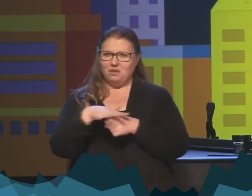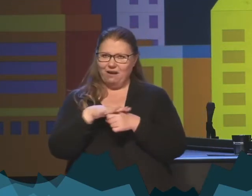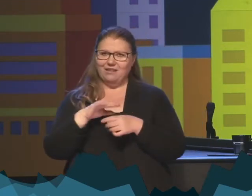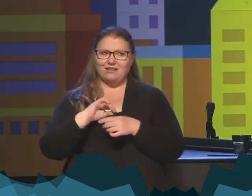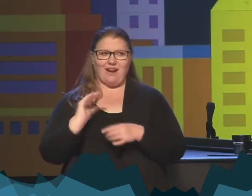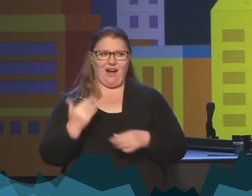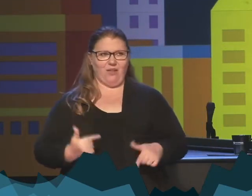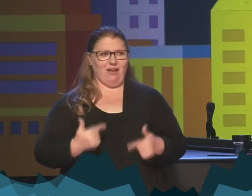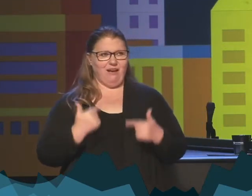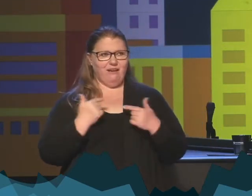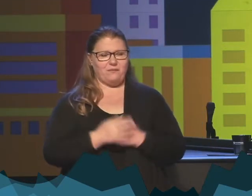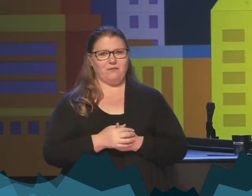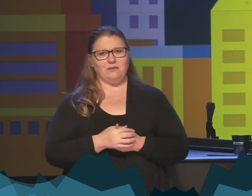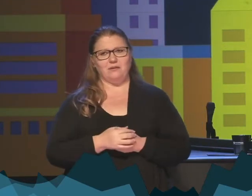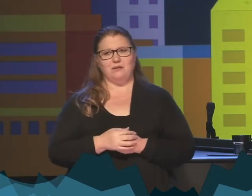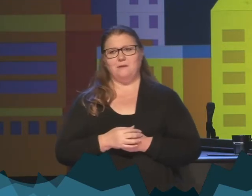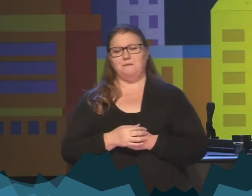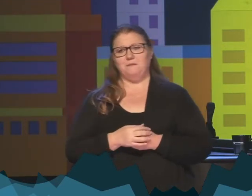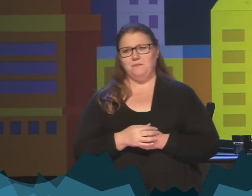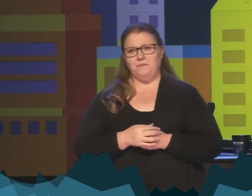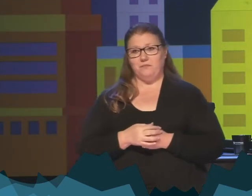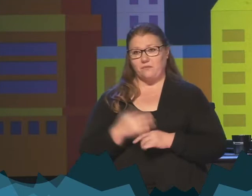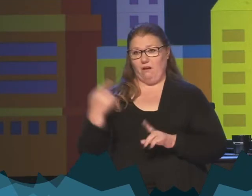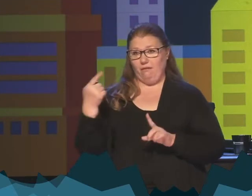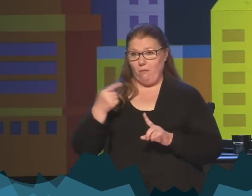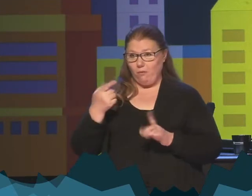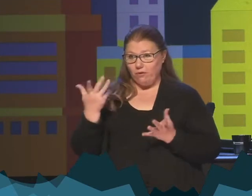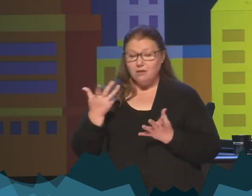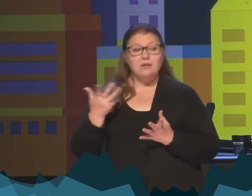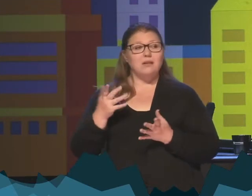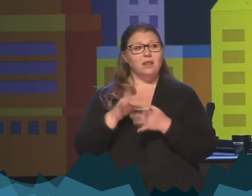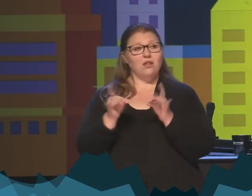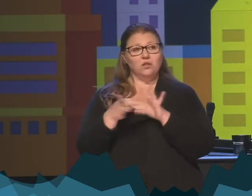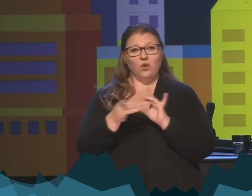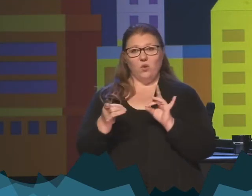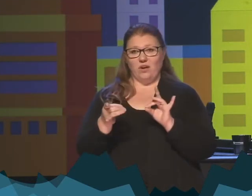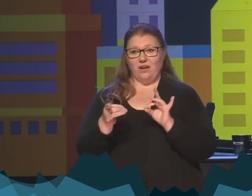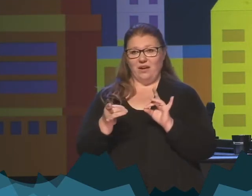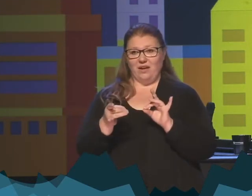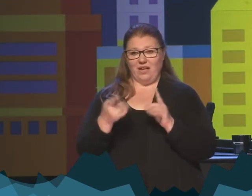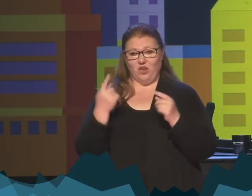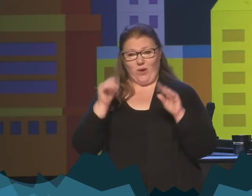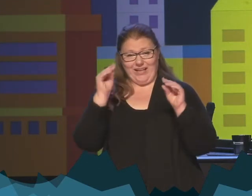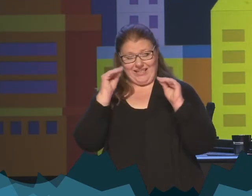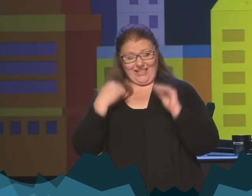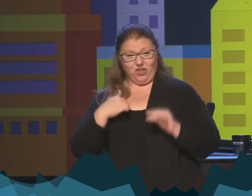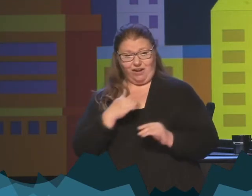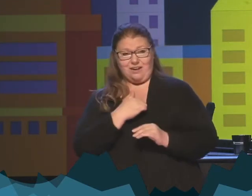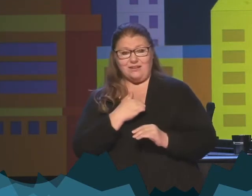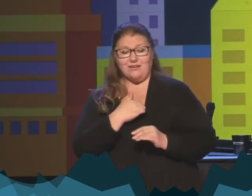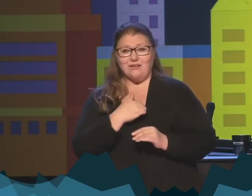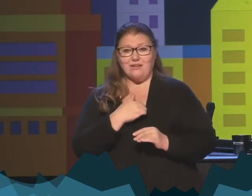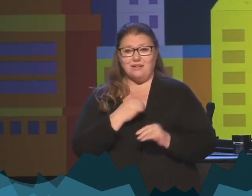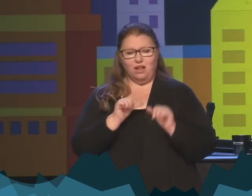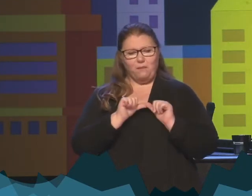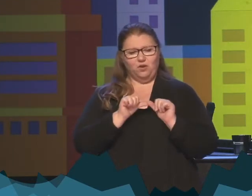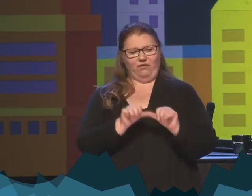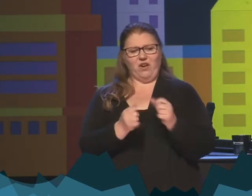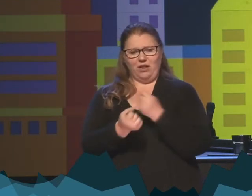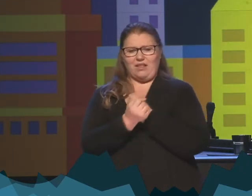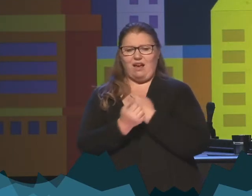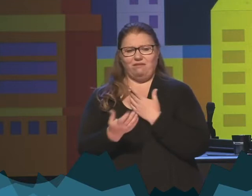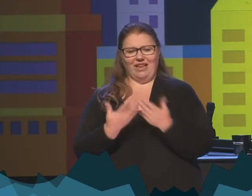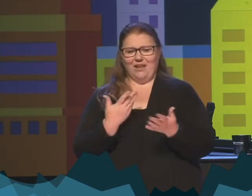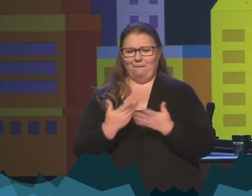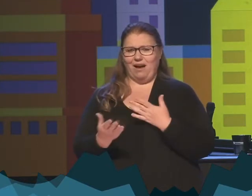lives. And here's the thing, like what this story, what this parable I think is teaching us is you persevere in love